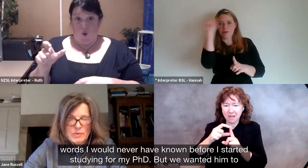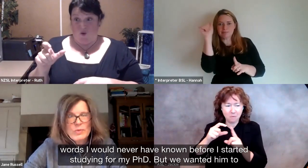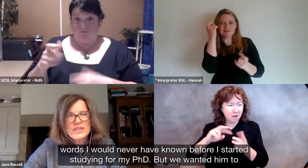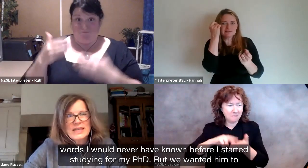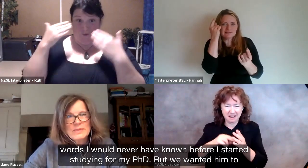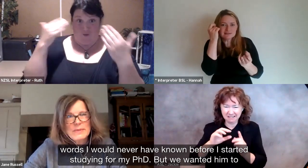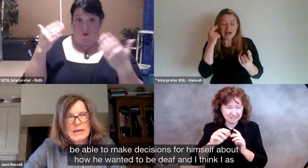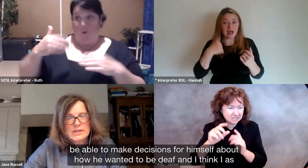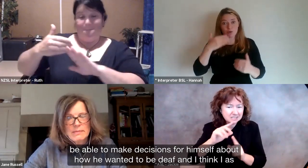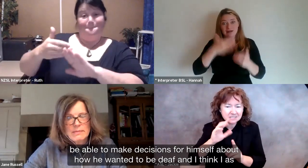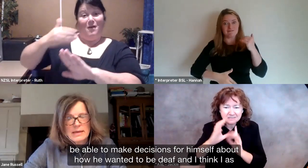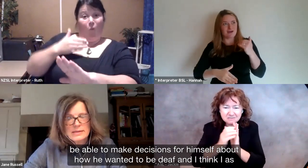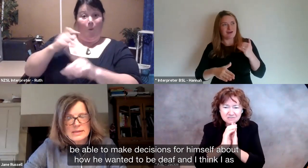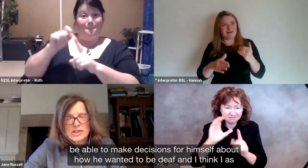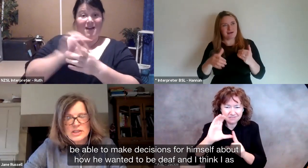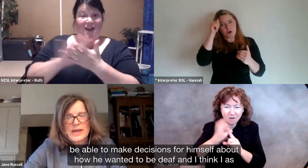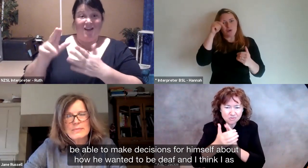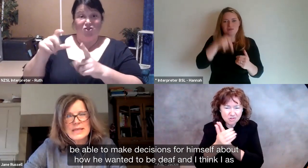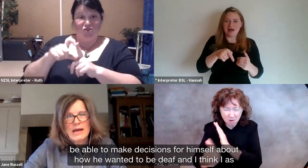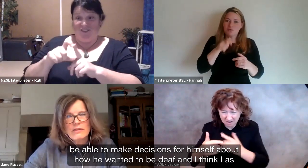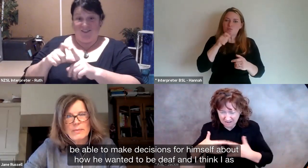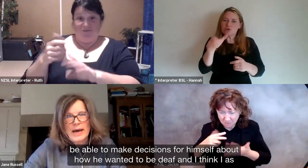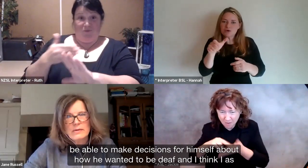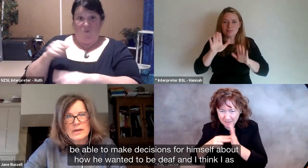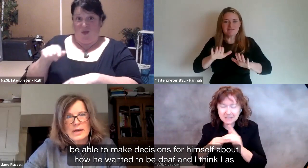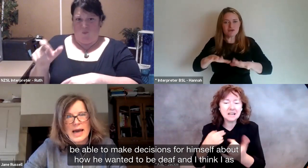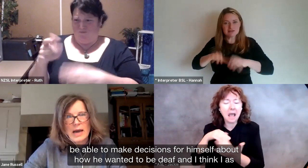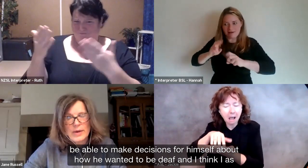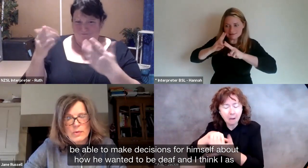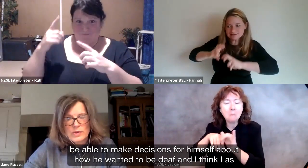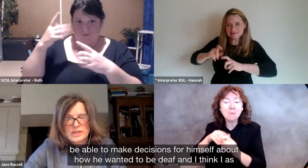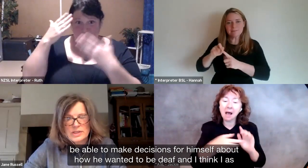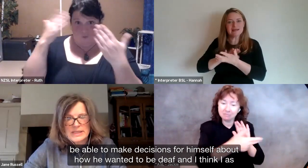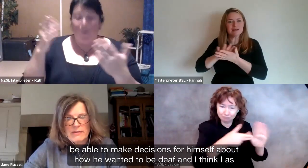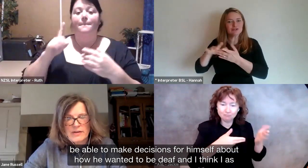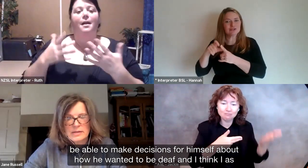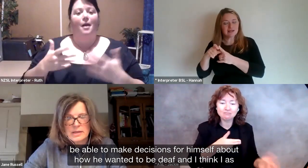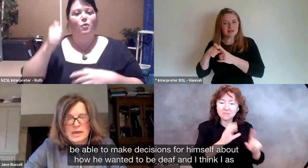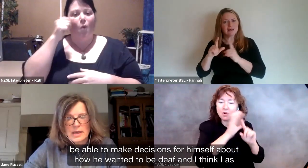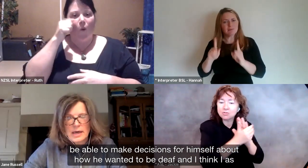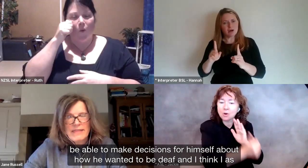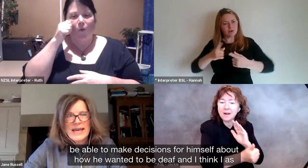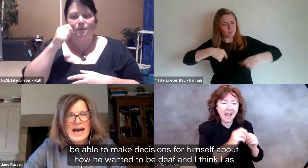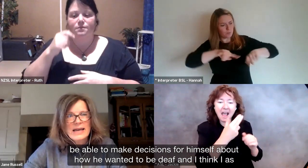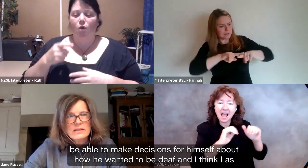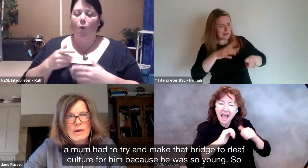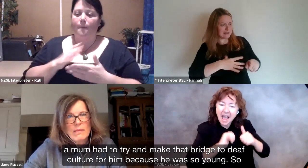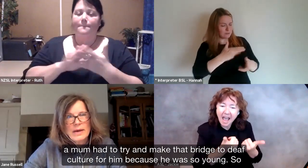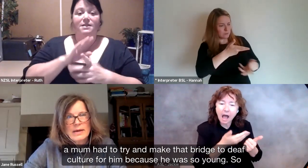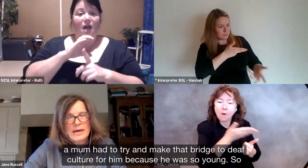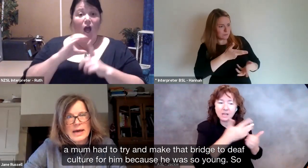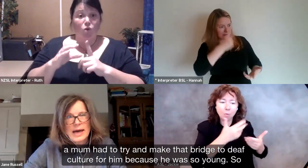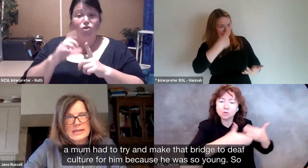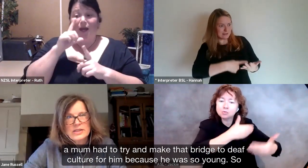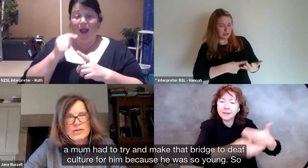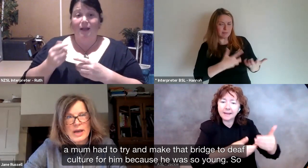But we wanted him to be able to make decisions for himself about how he wanted to be deaf. And I think I, as a mom,